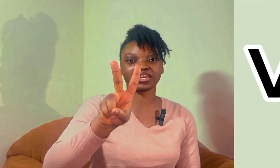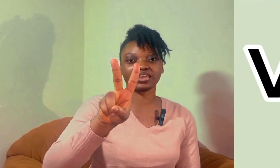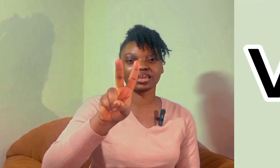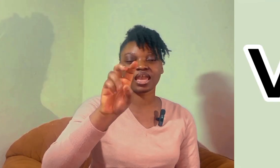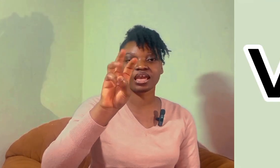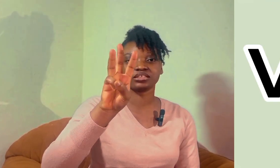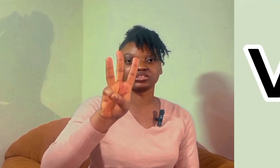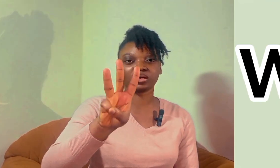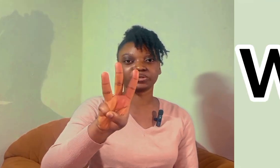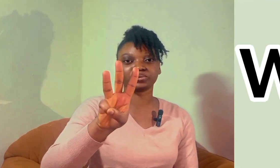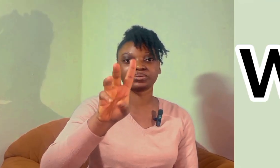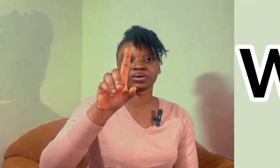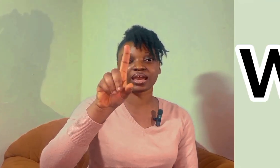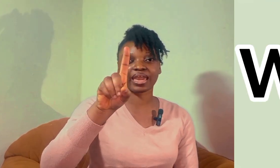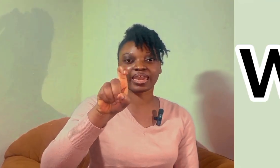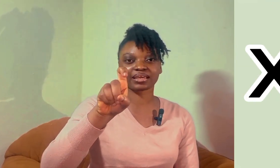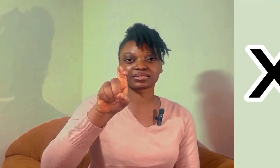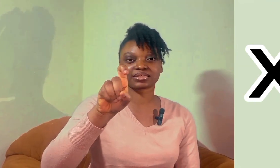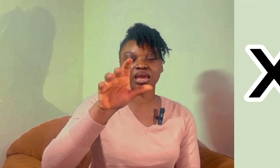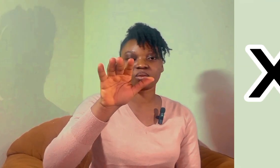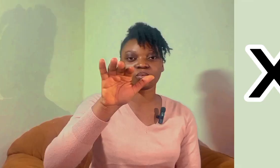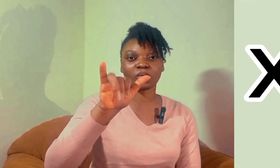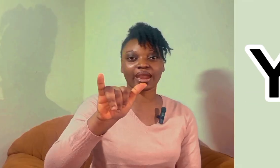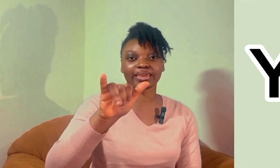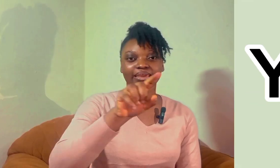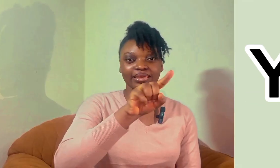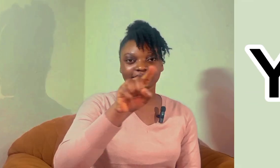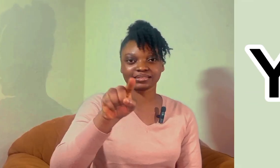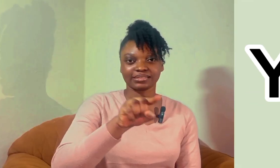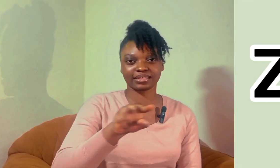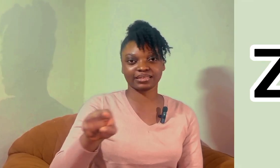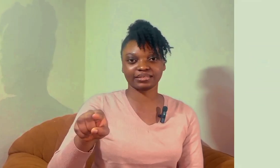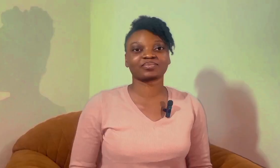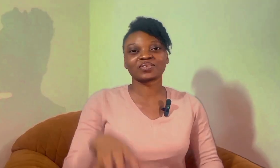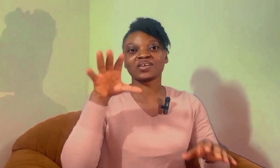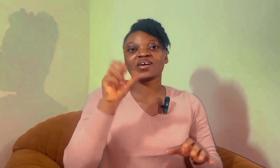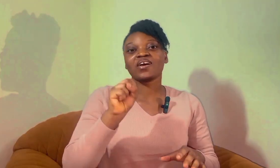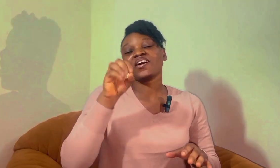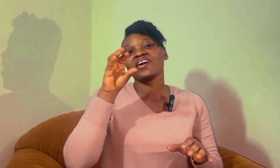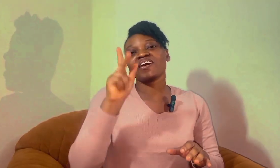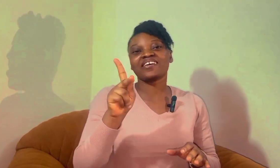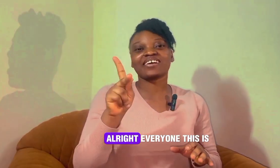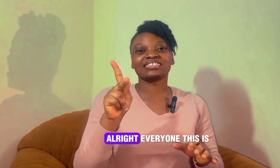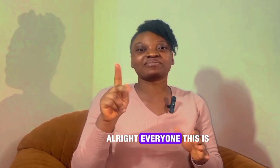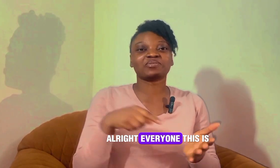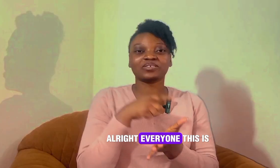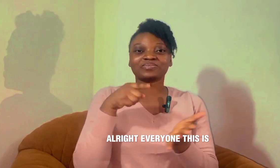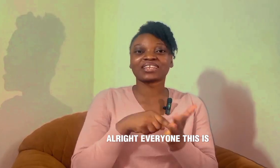V, W, X, Y, Z. All right, everyone.